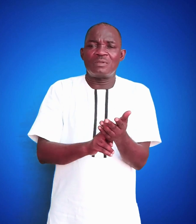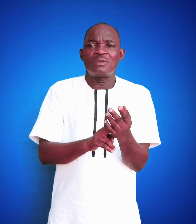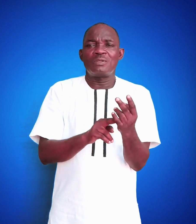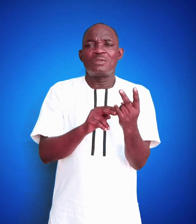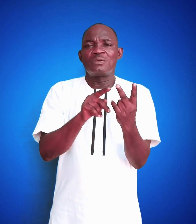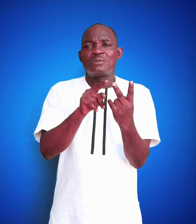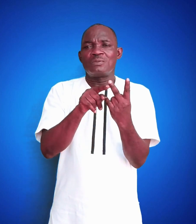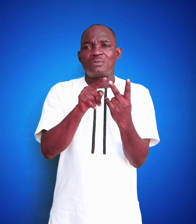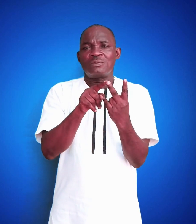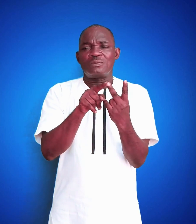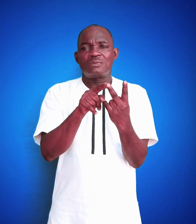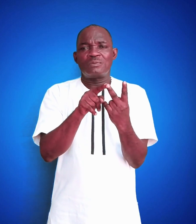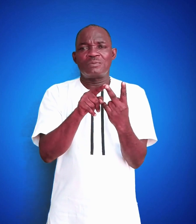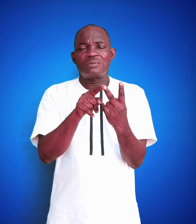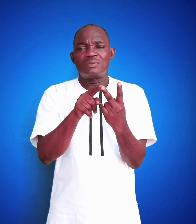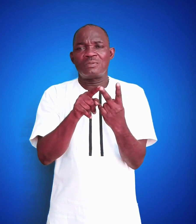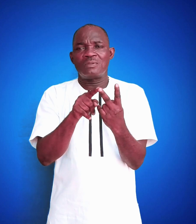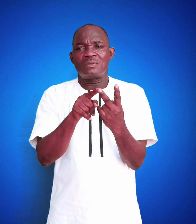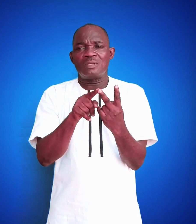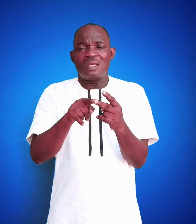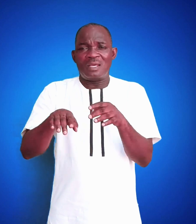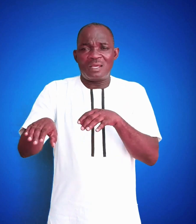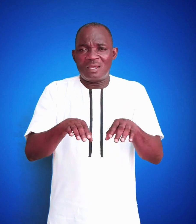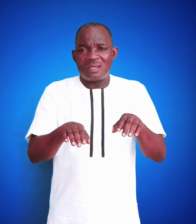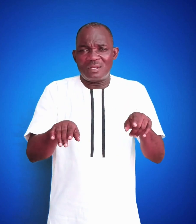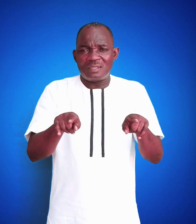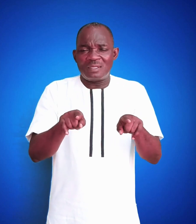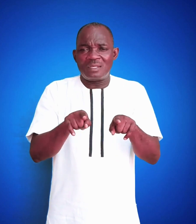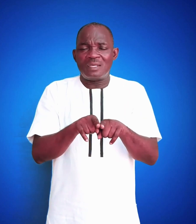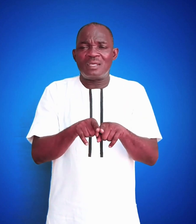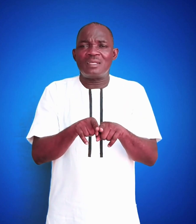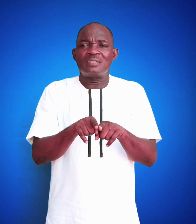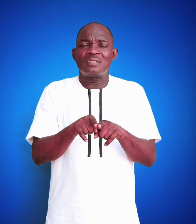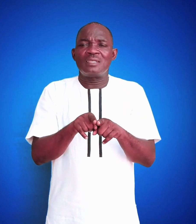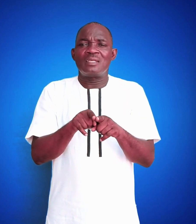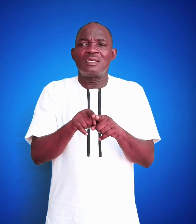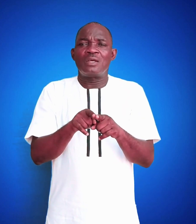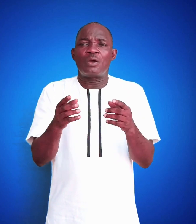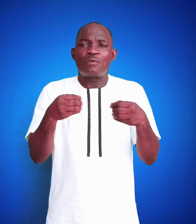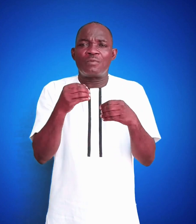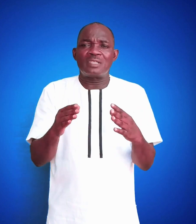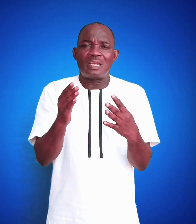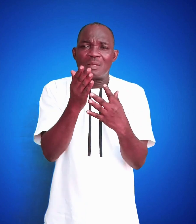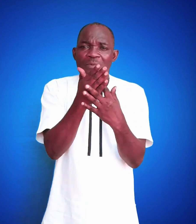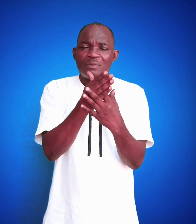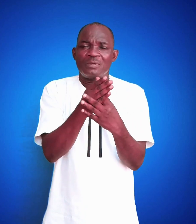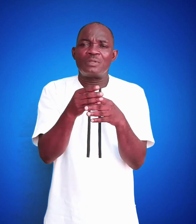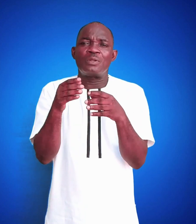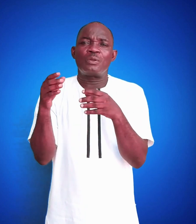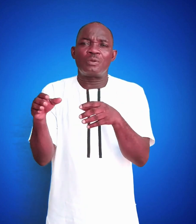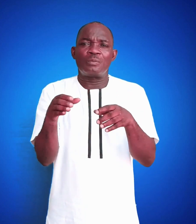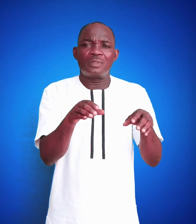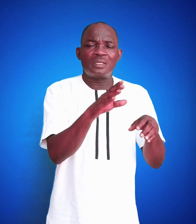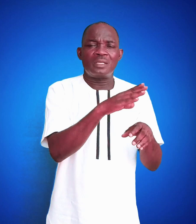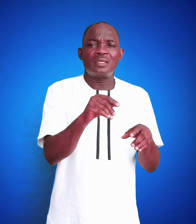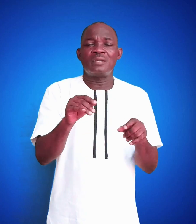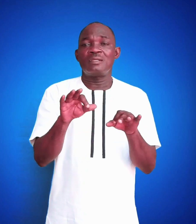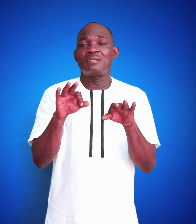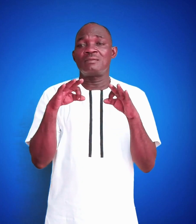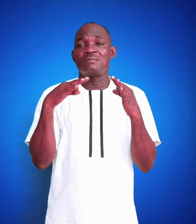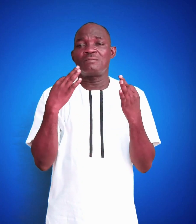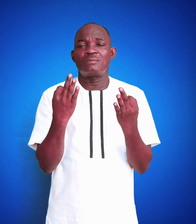2. Act as a liaison between the community and